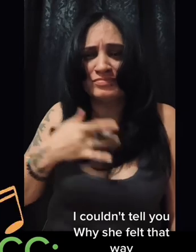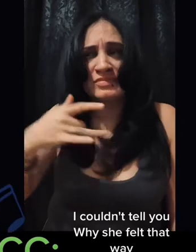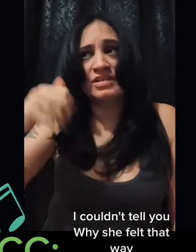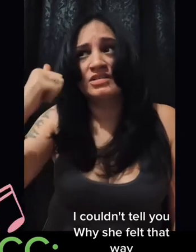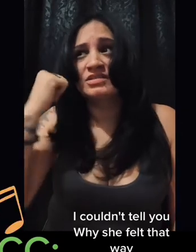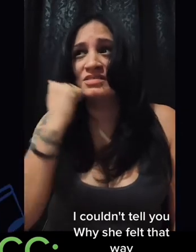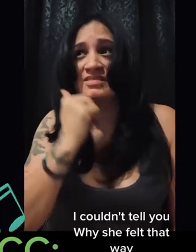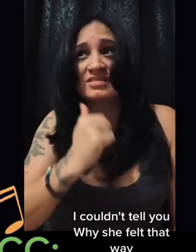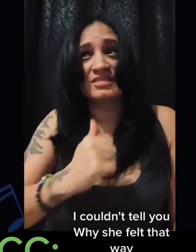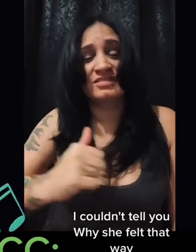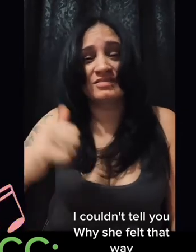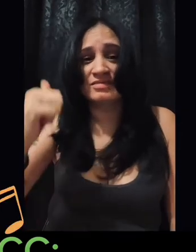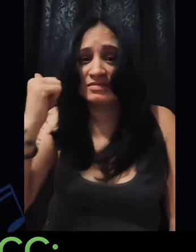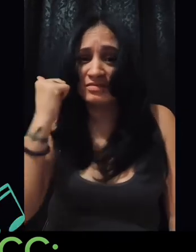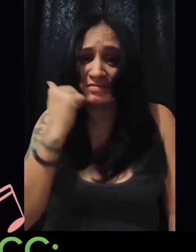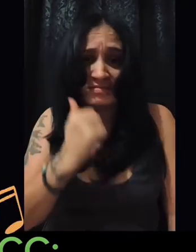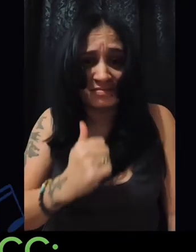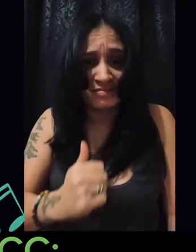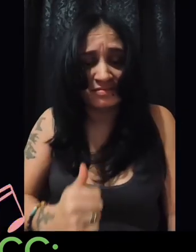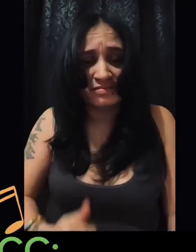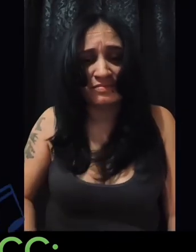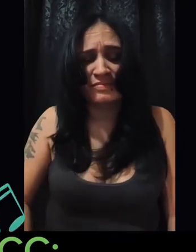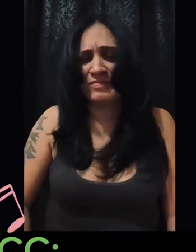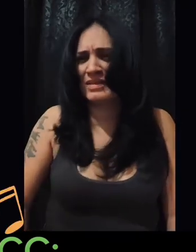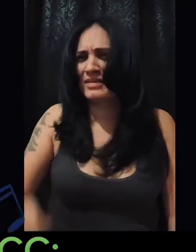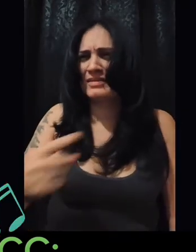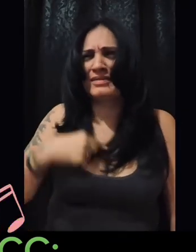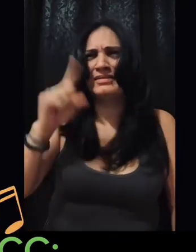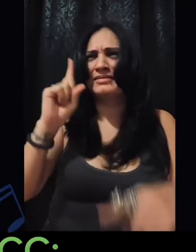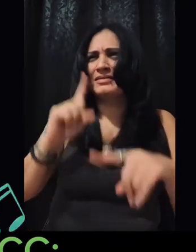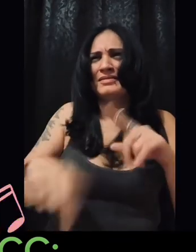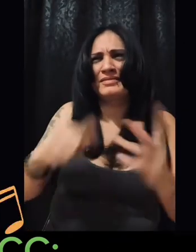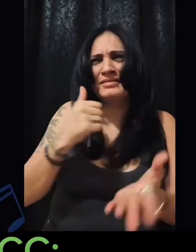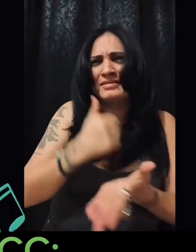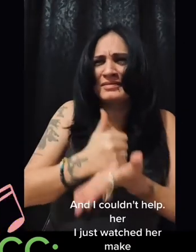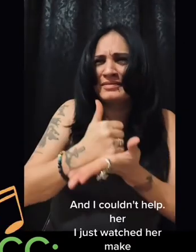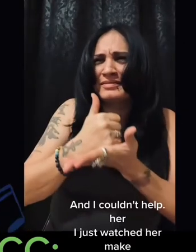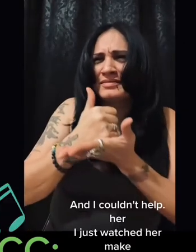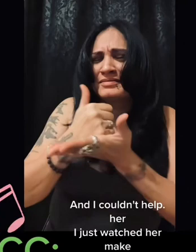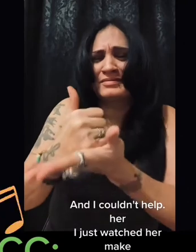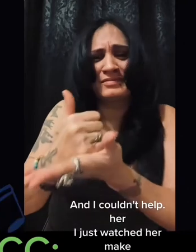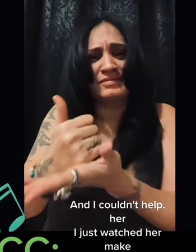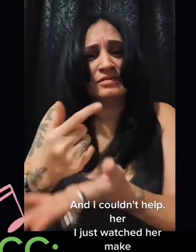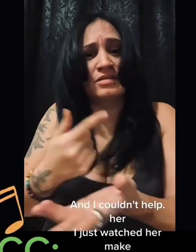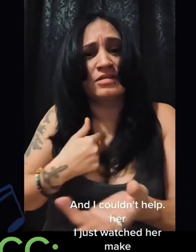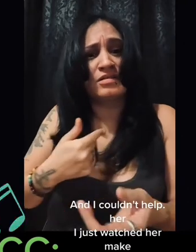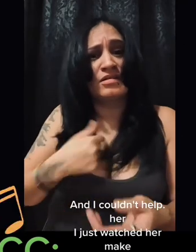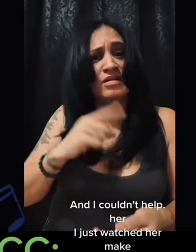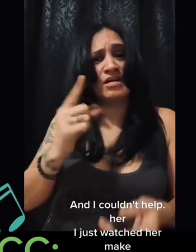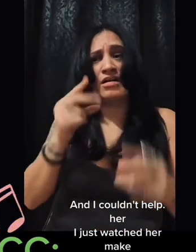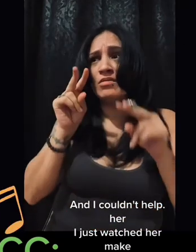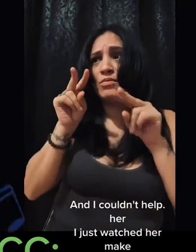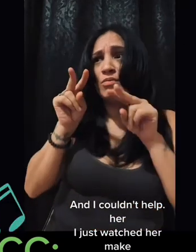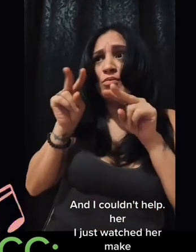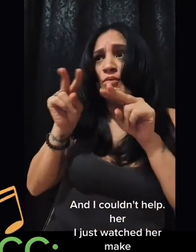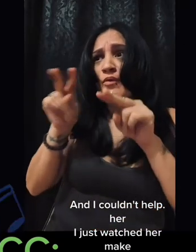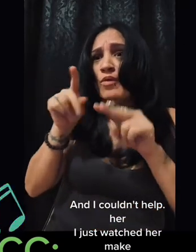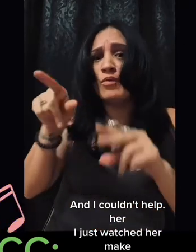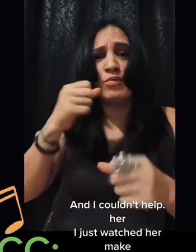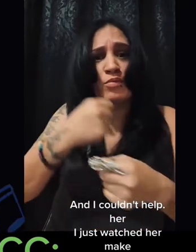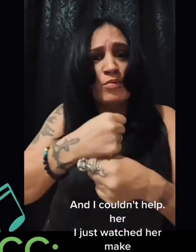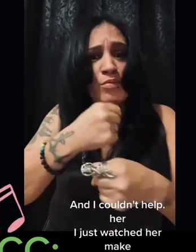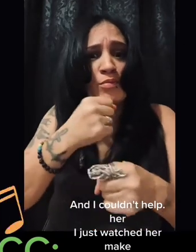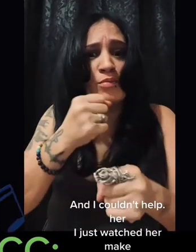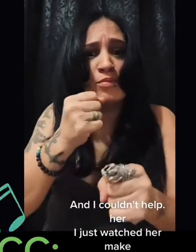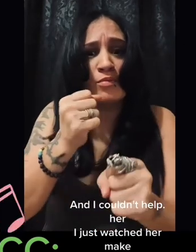it every day I couldn't help her I just watched